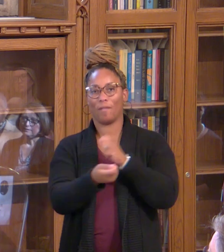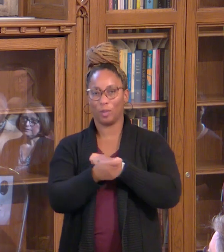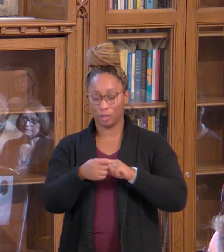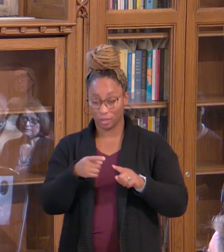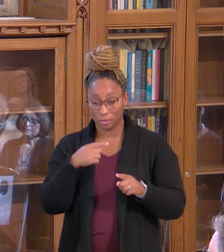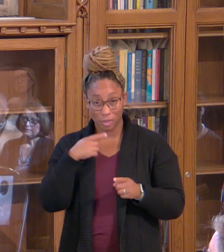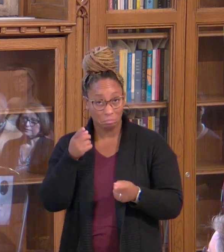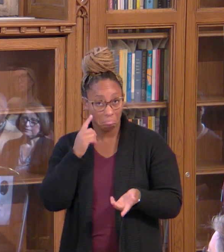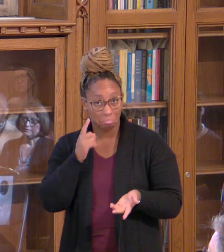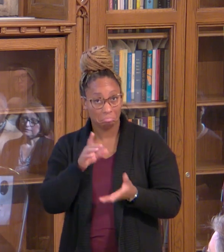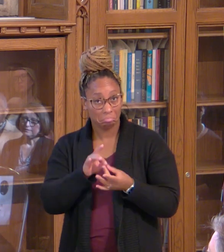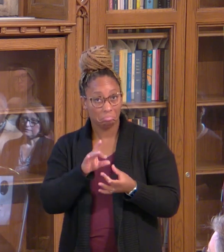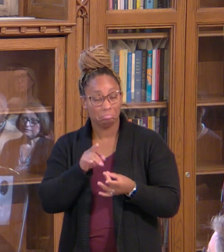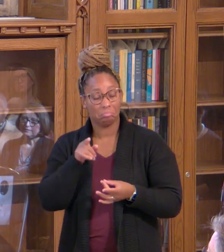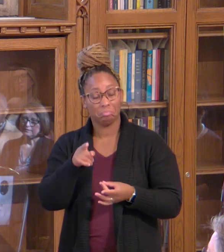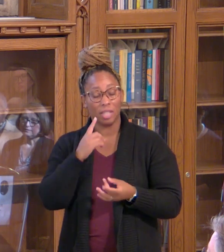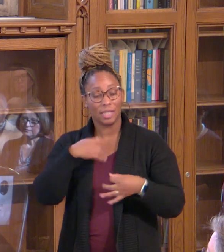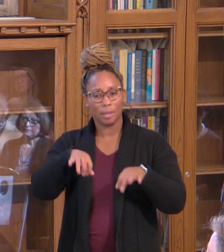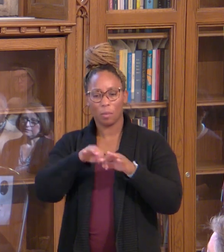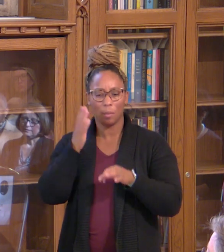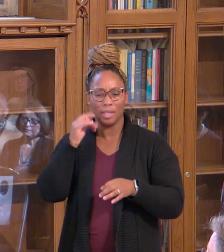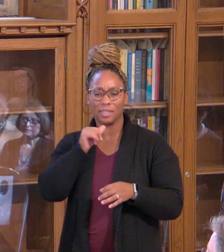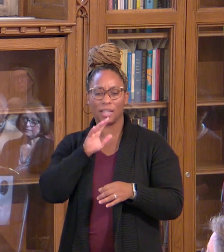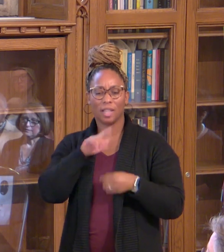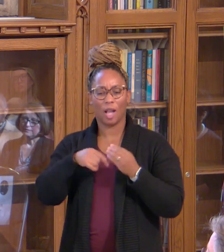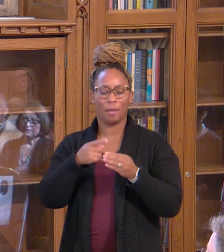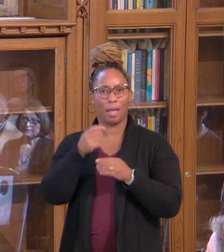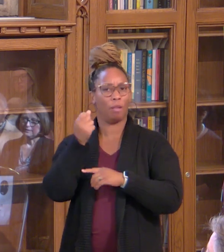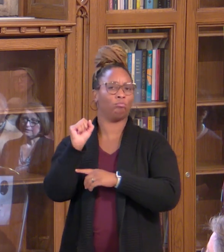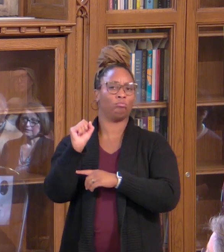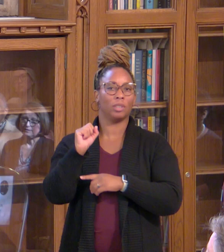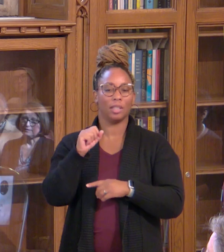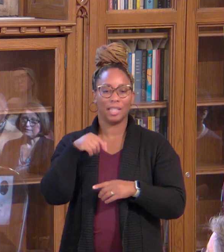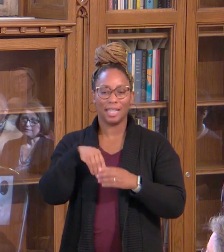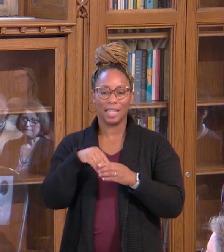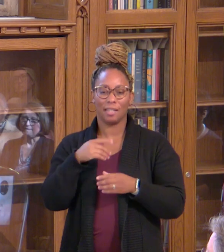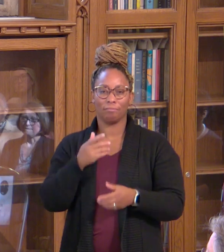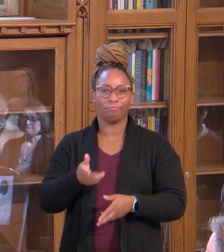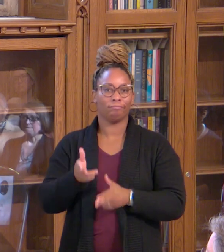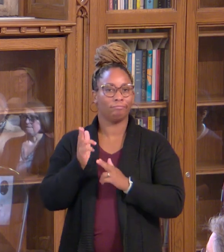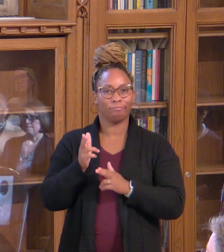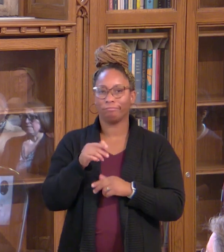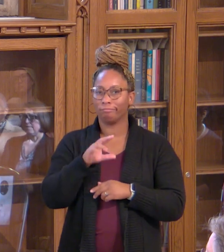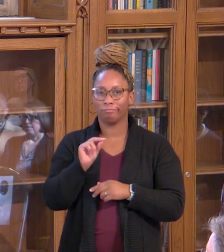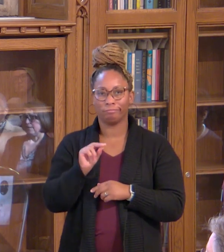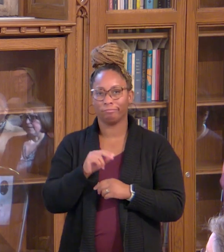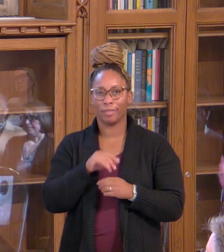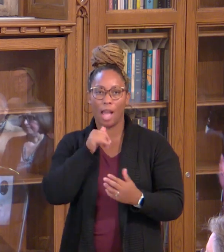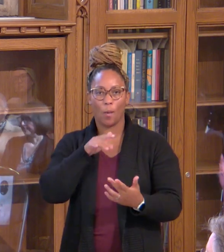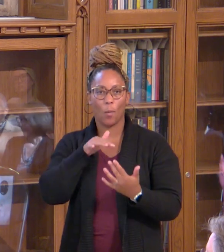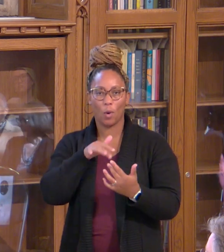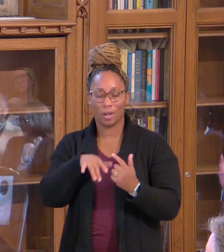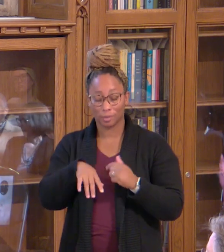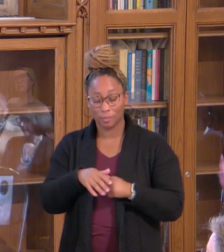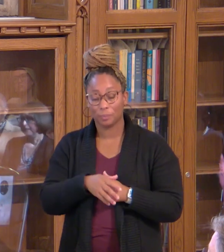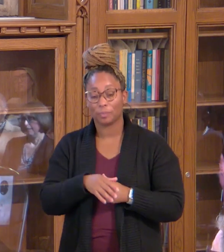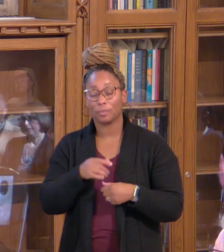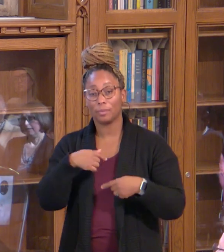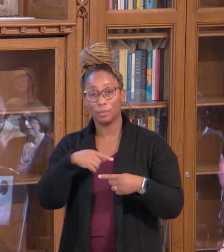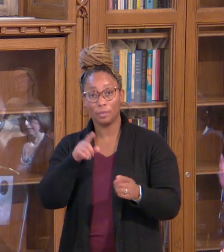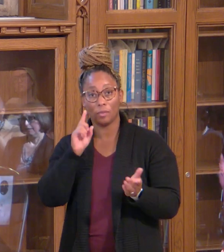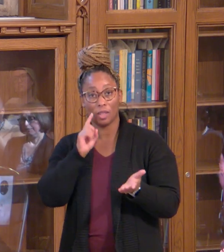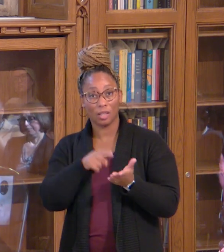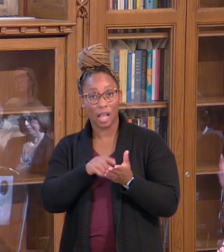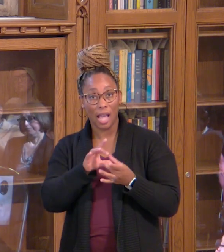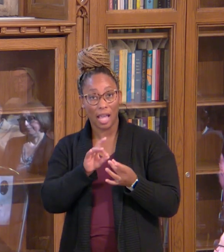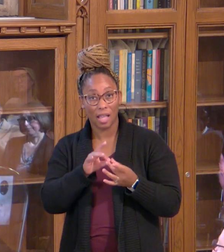acknowledging and this is important because he's not talking about Revolution and that pick up the gun Revolution type talk while acknowledging